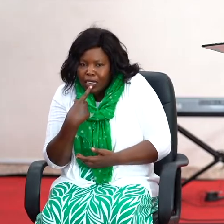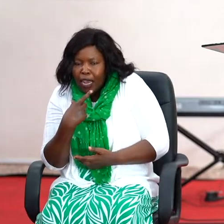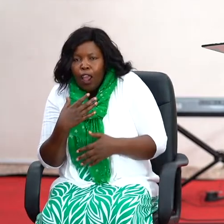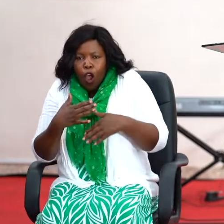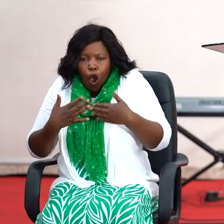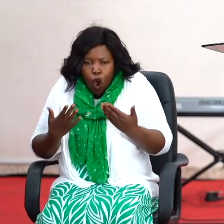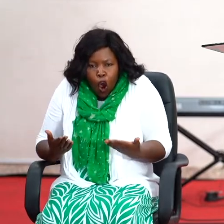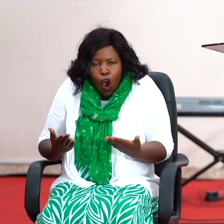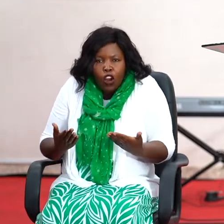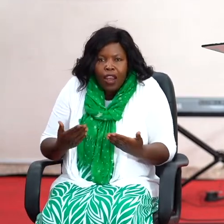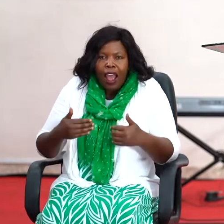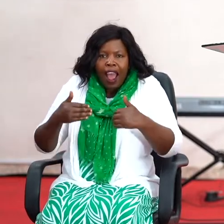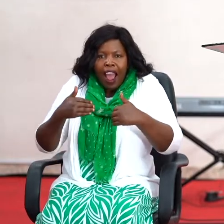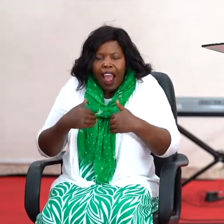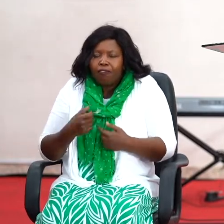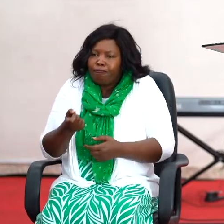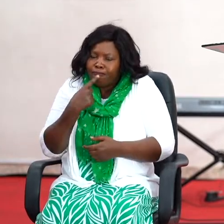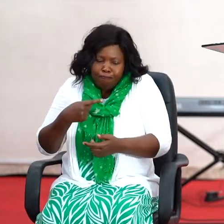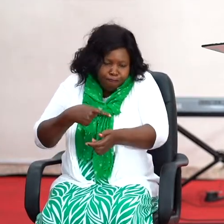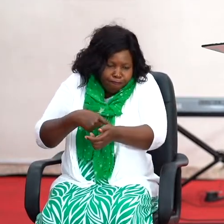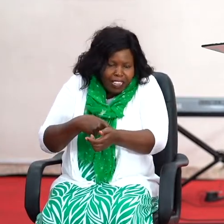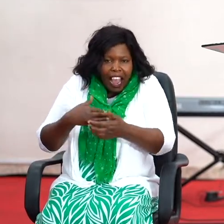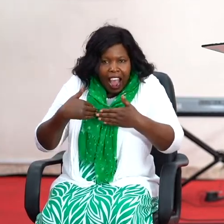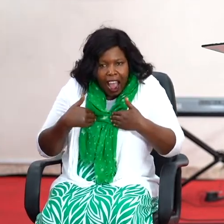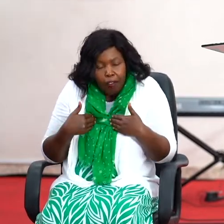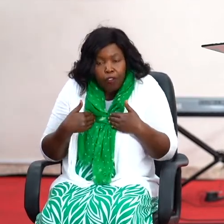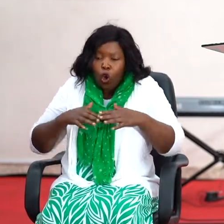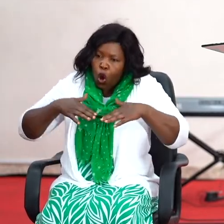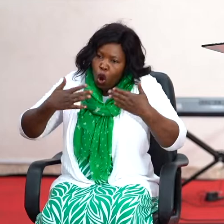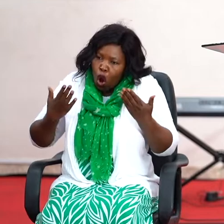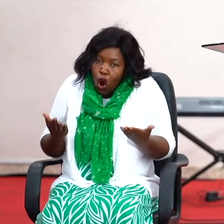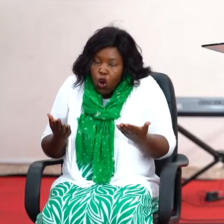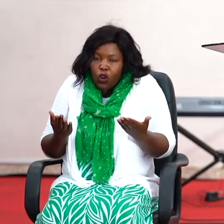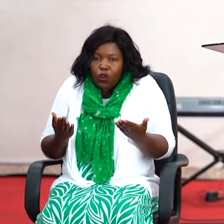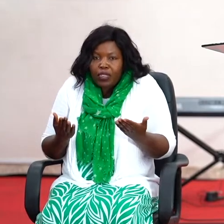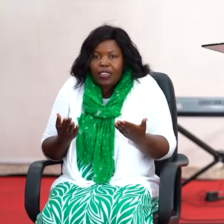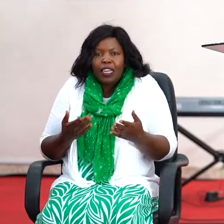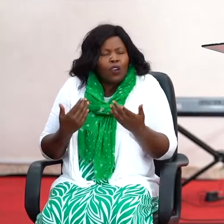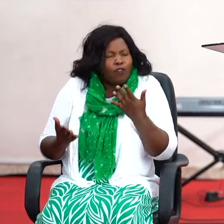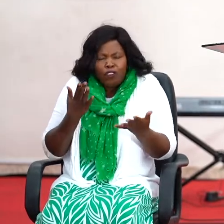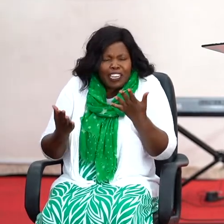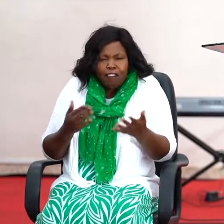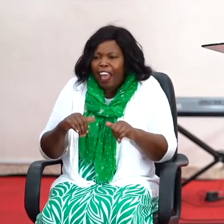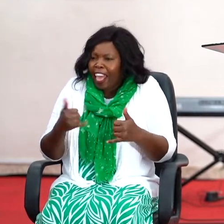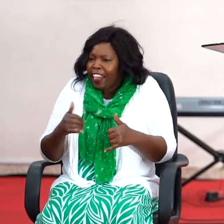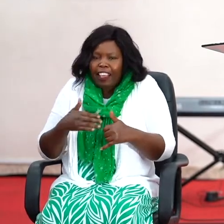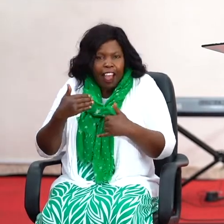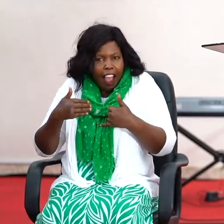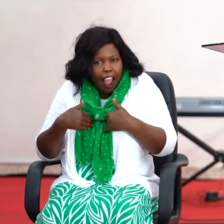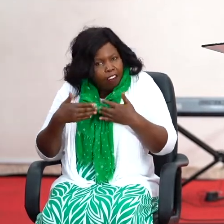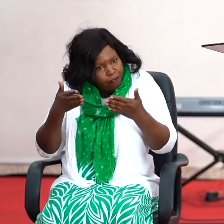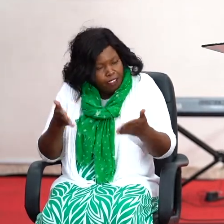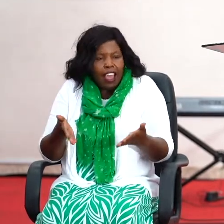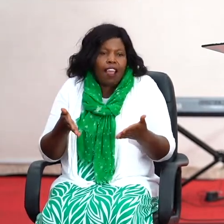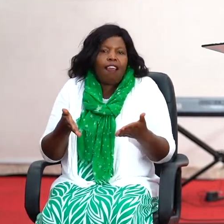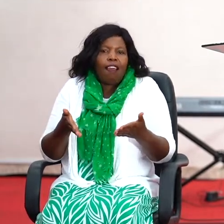a cure or a medication that people will take, or even if it's a vaccine, whatever it is that shall be